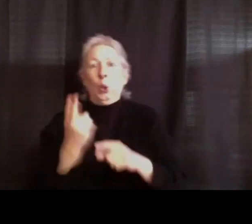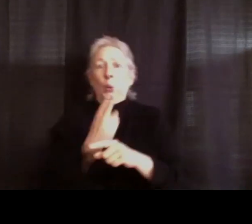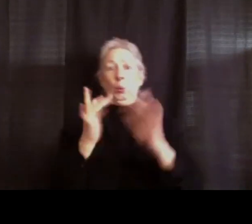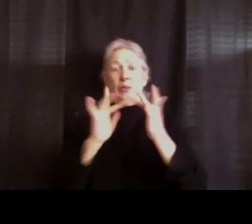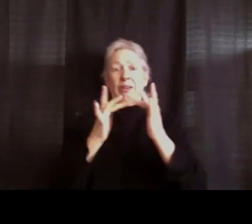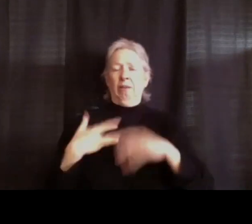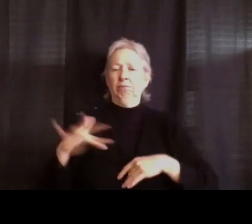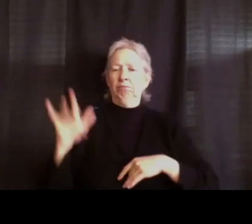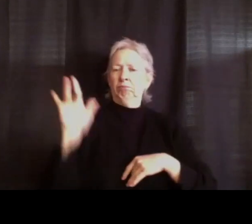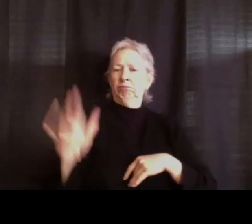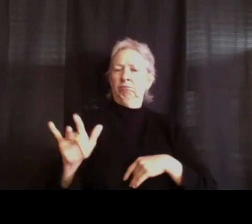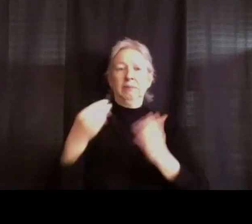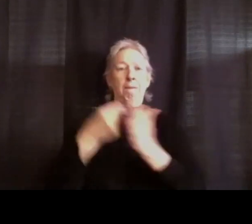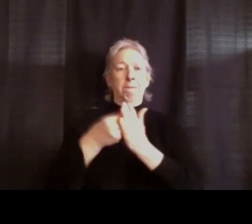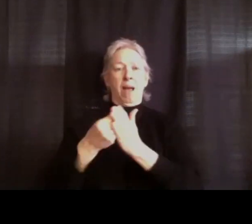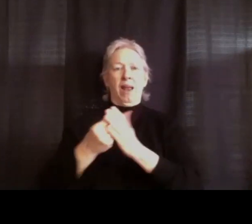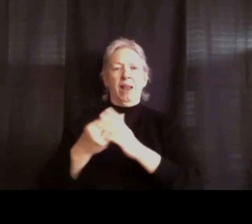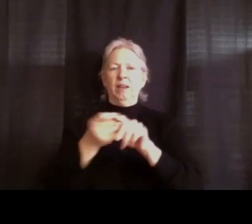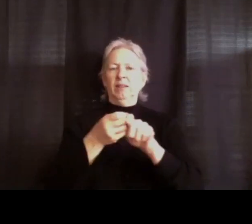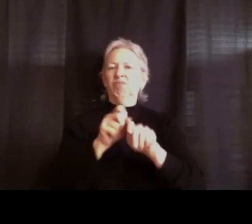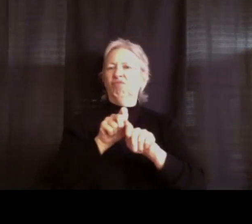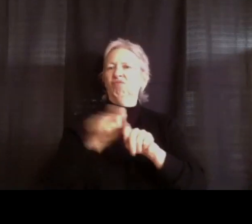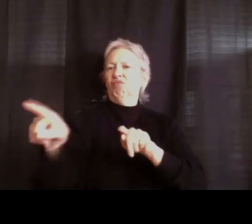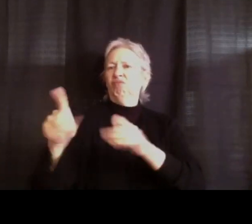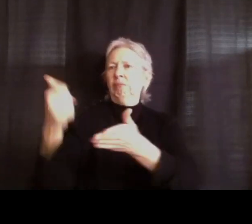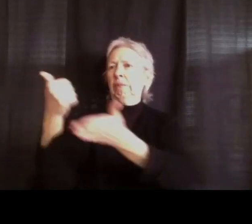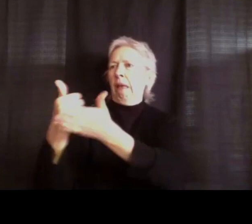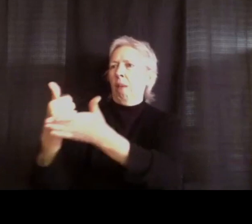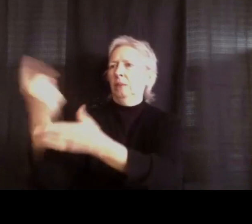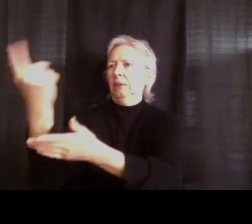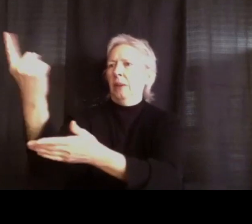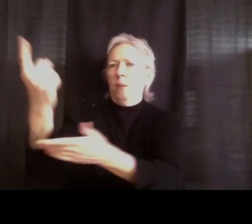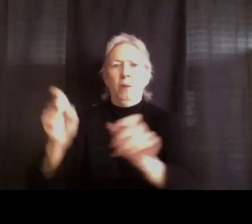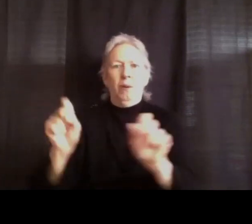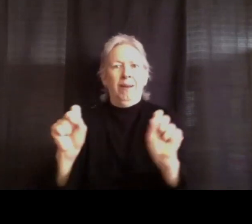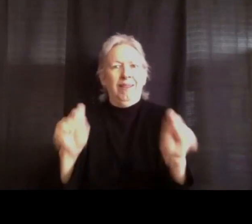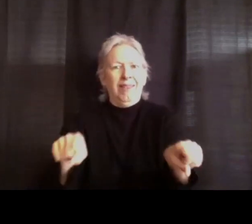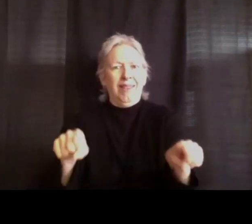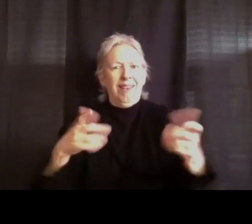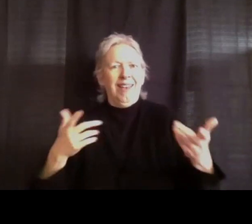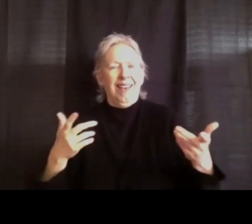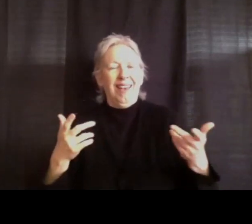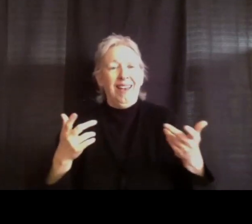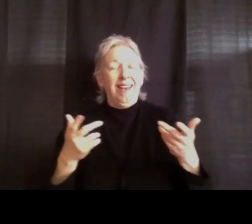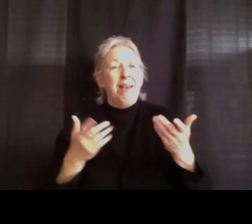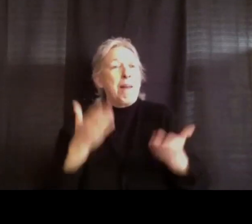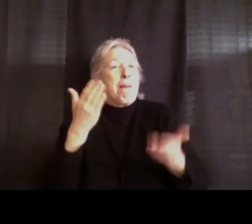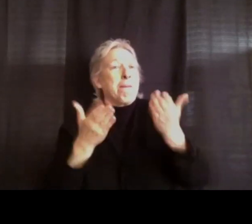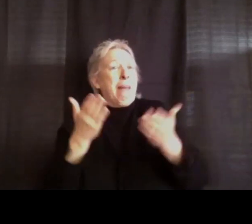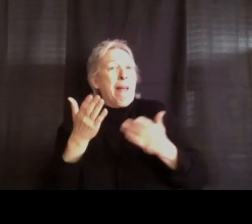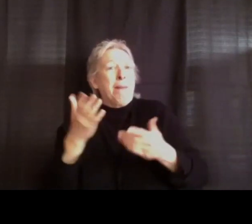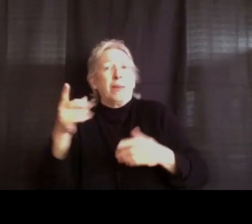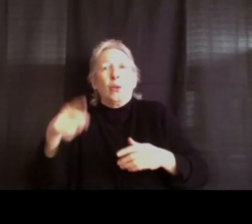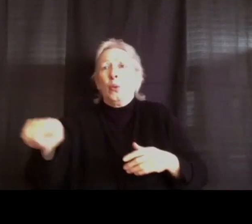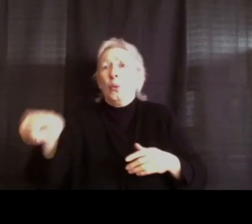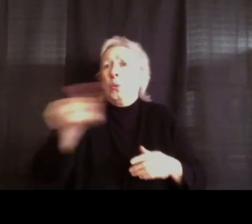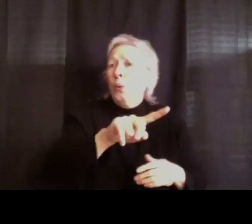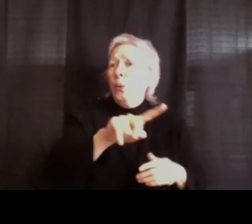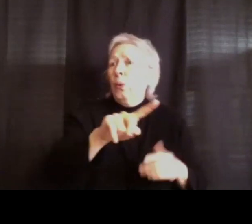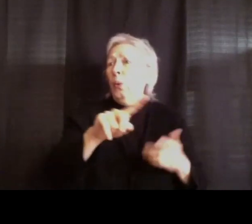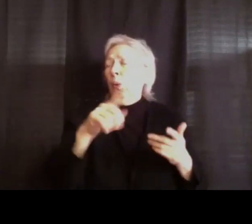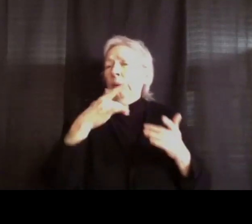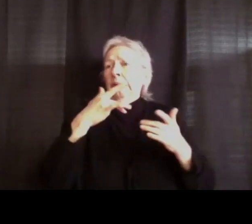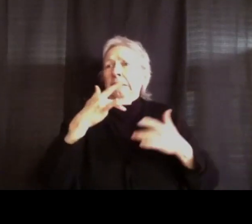opening of our Venmo account. Maybe those of us listening today whose salaries and pensions